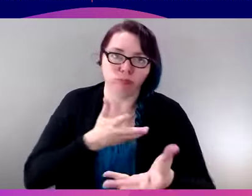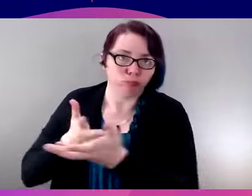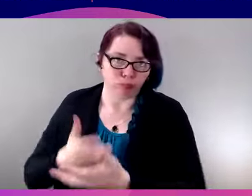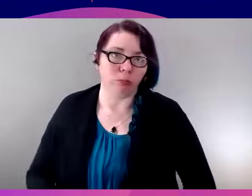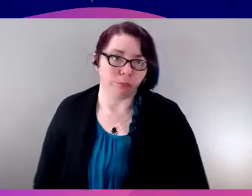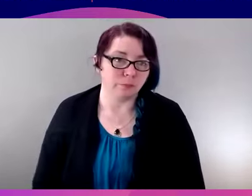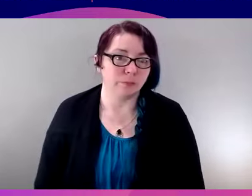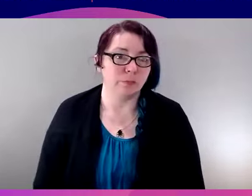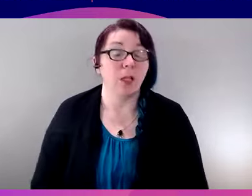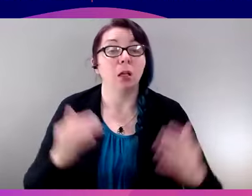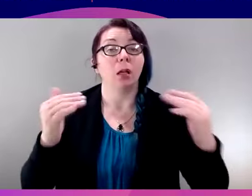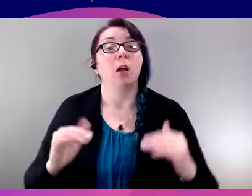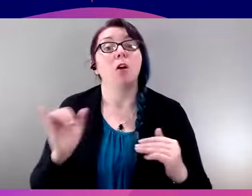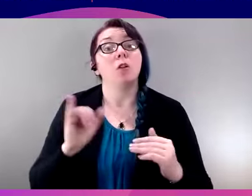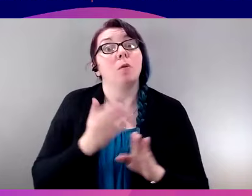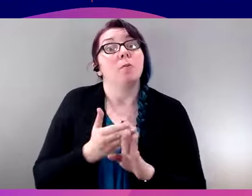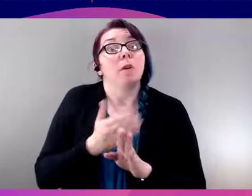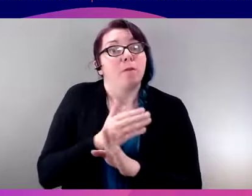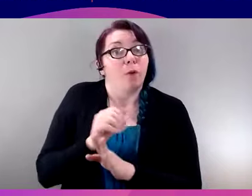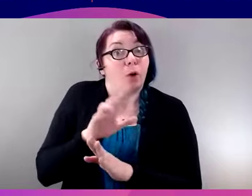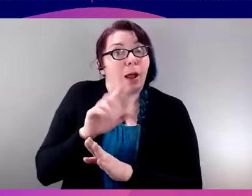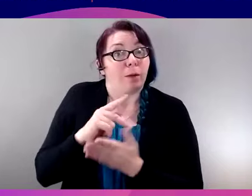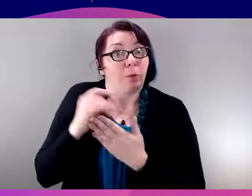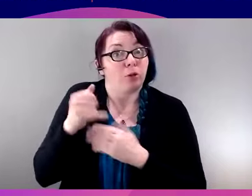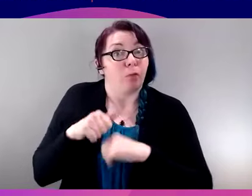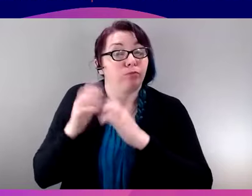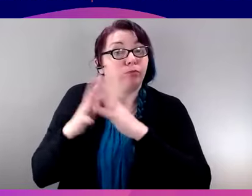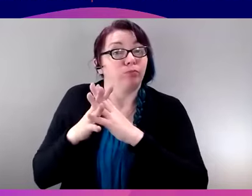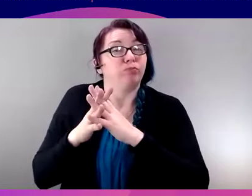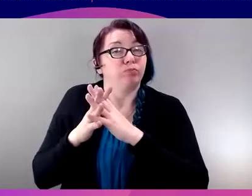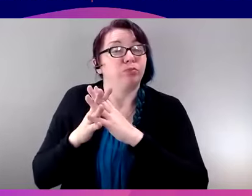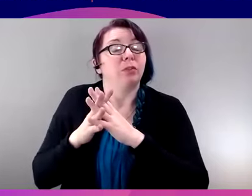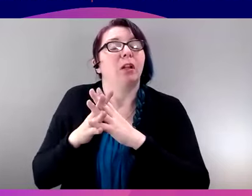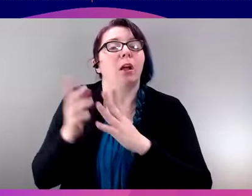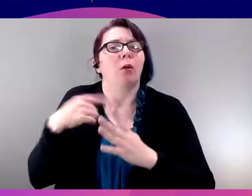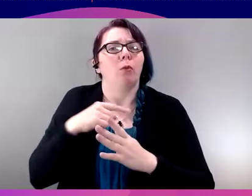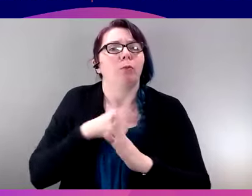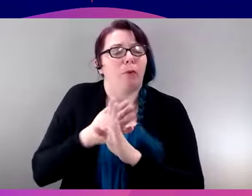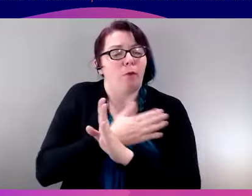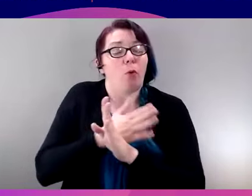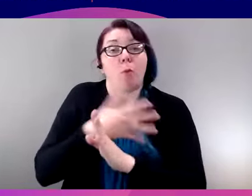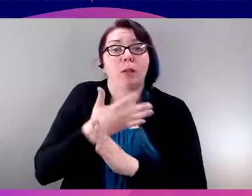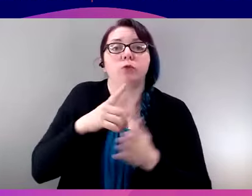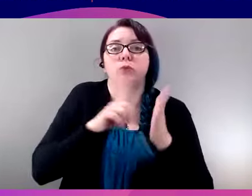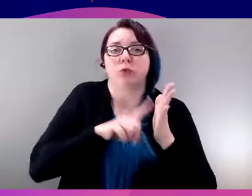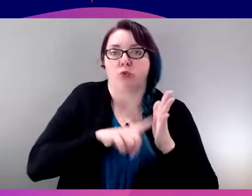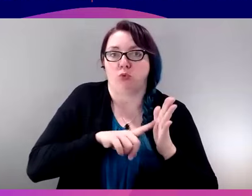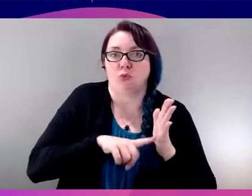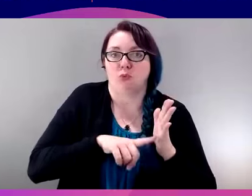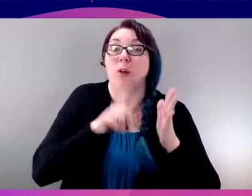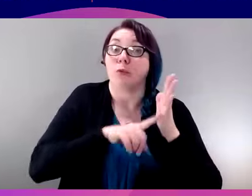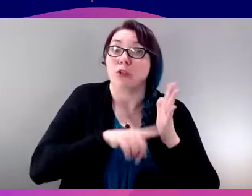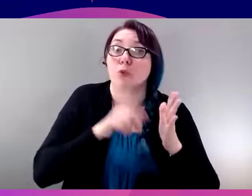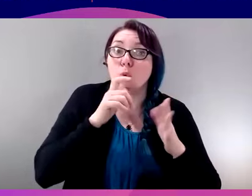was even created. The research conducted that's foundational to this project was performed by researchers Dr.